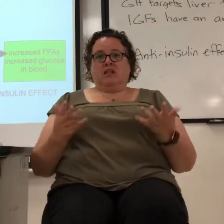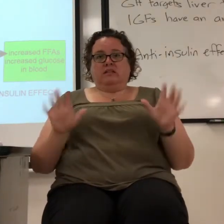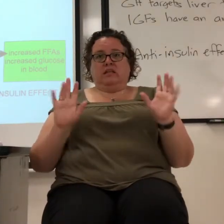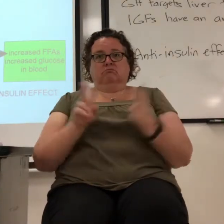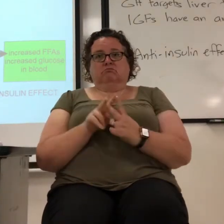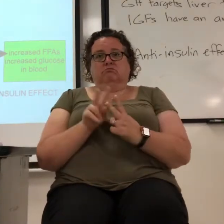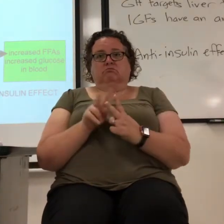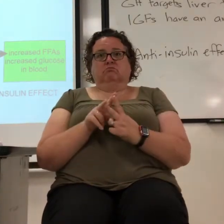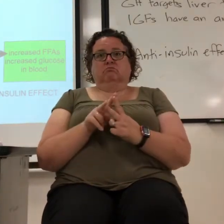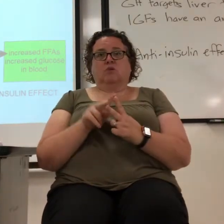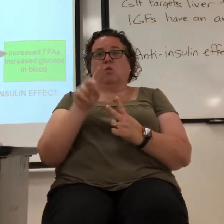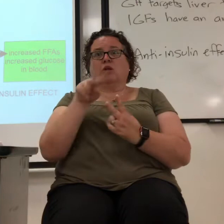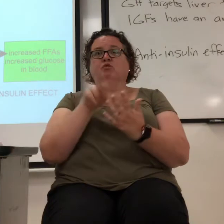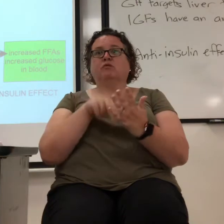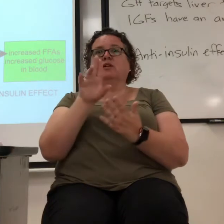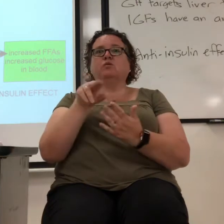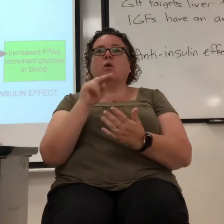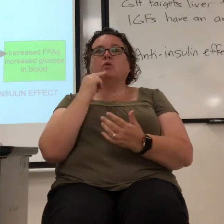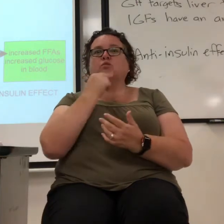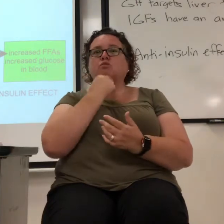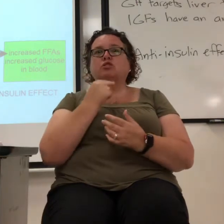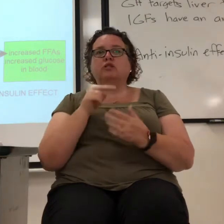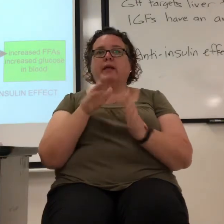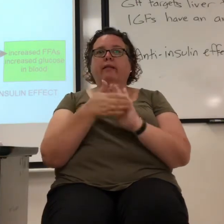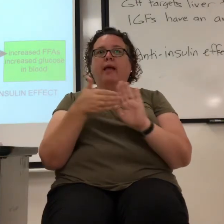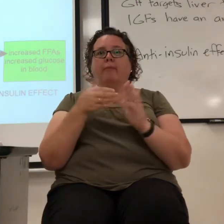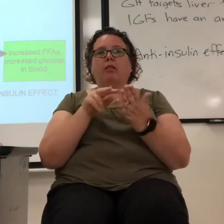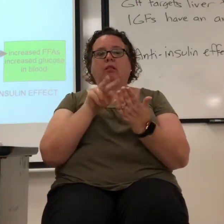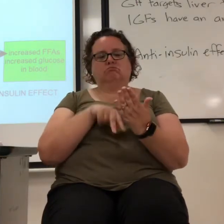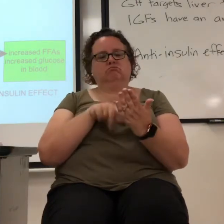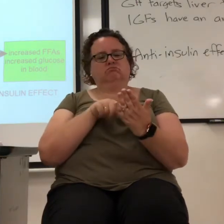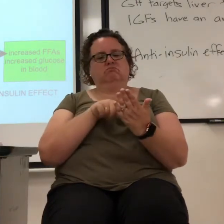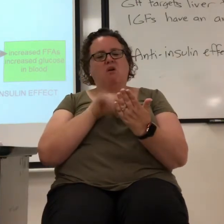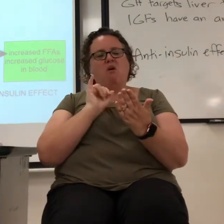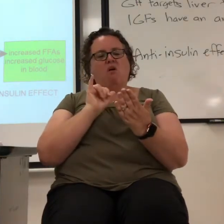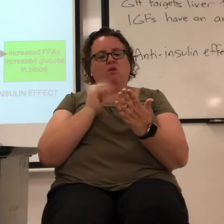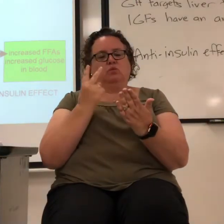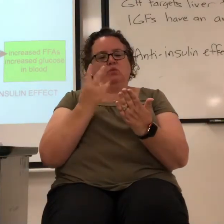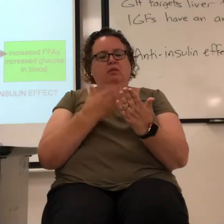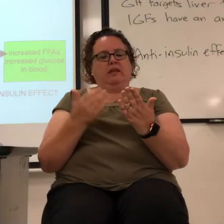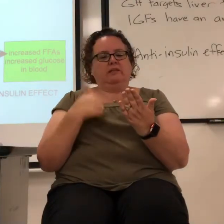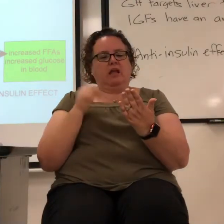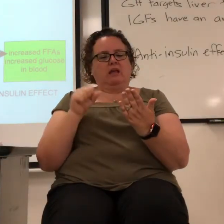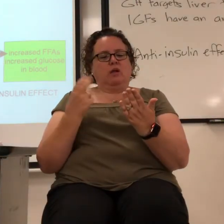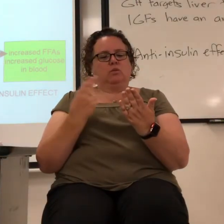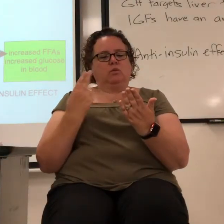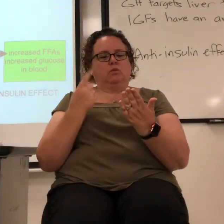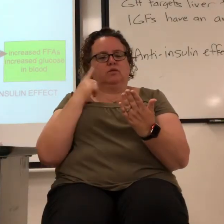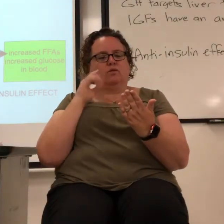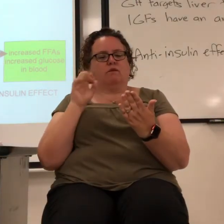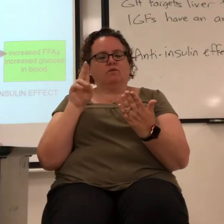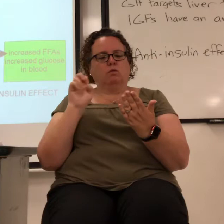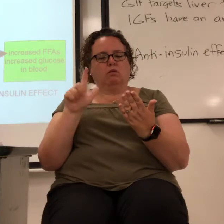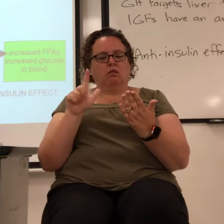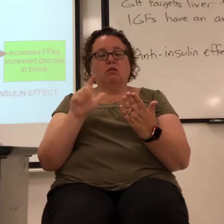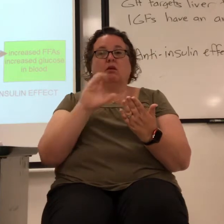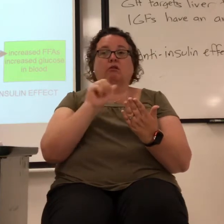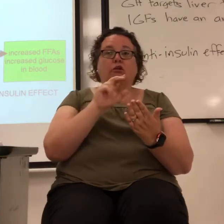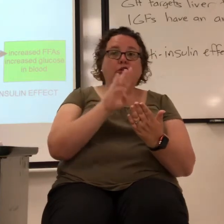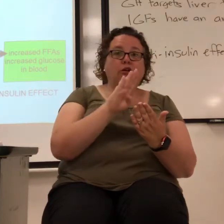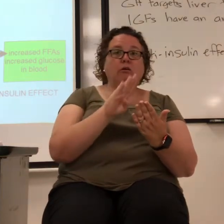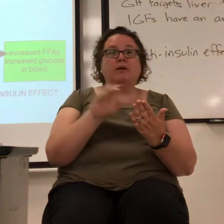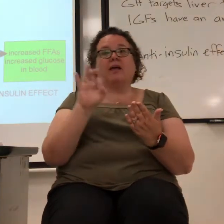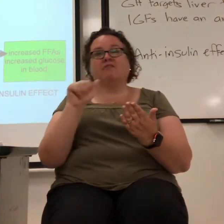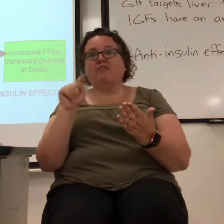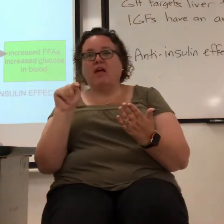Okay? When you read your nutrition label, just the two things you could possibly use for fuel is carb and fat. Okay? And